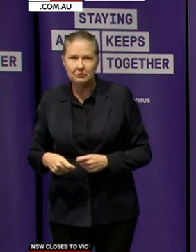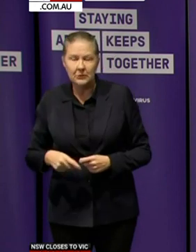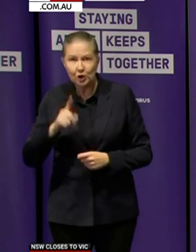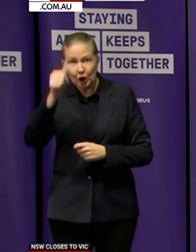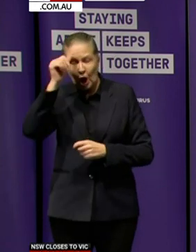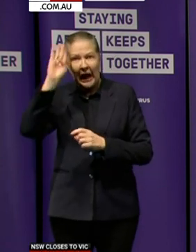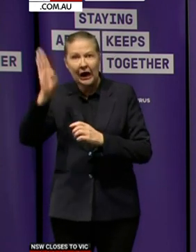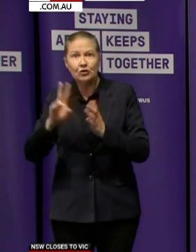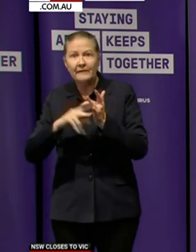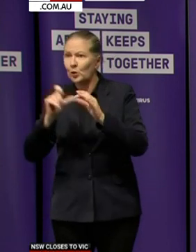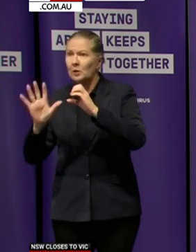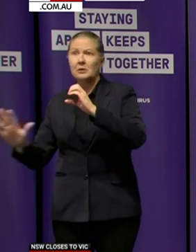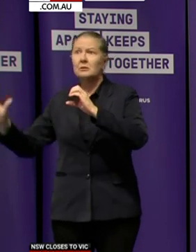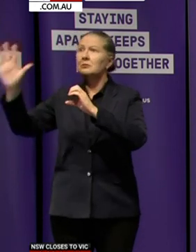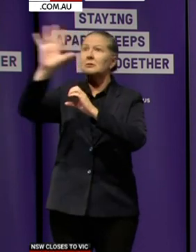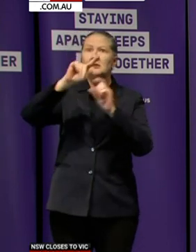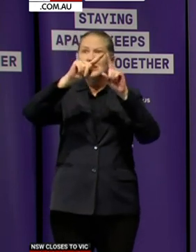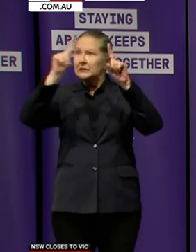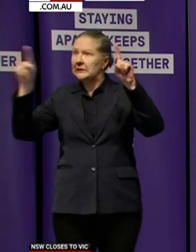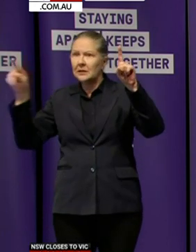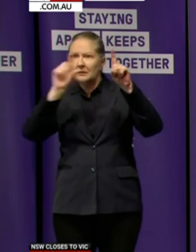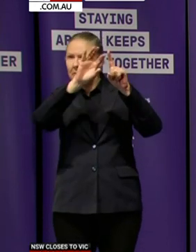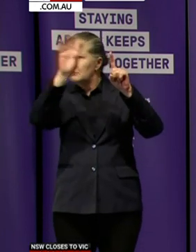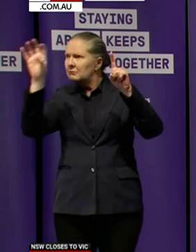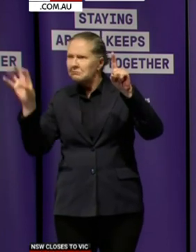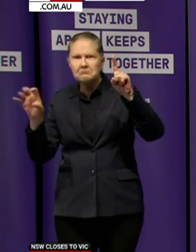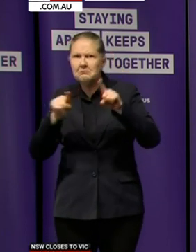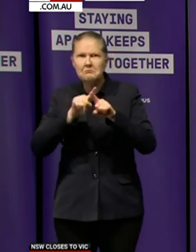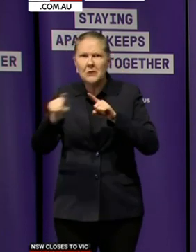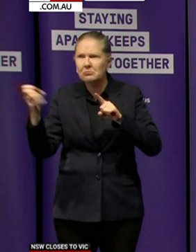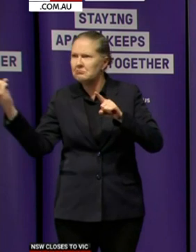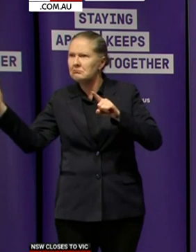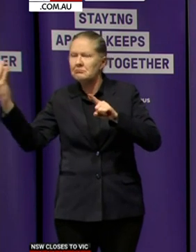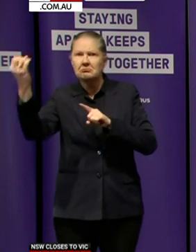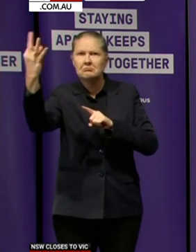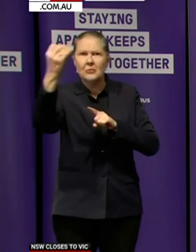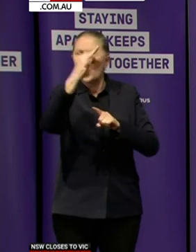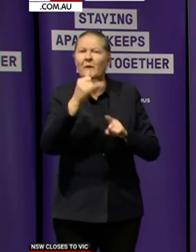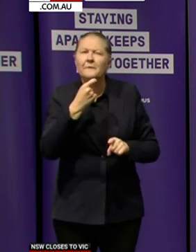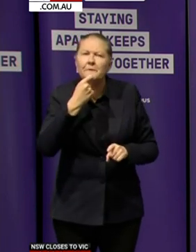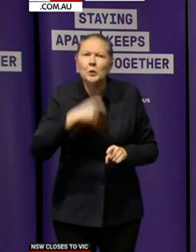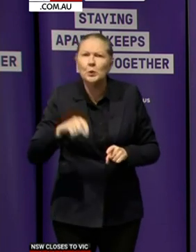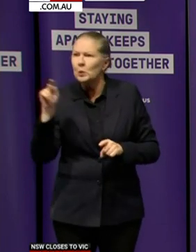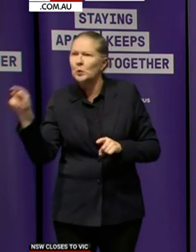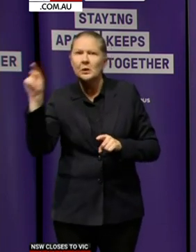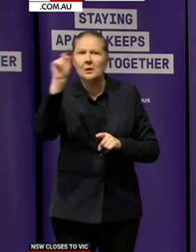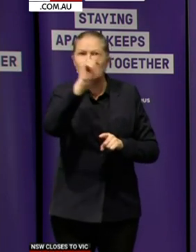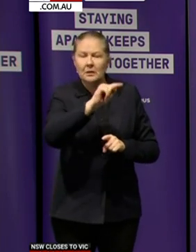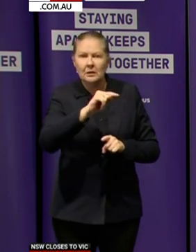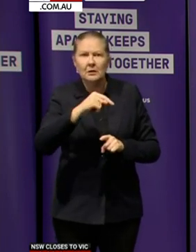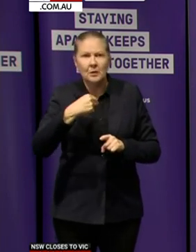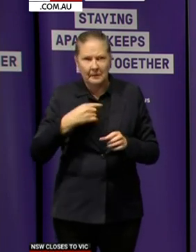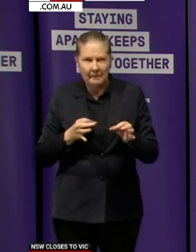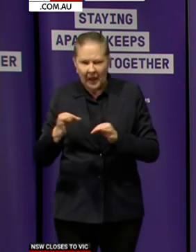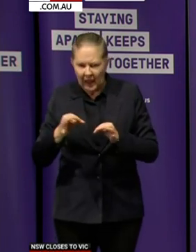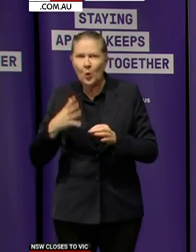cases, and vast parts of regional Victoria have no cases. This is designed to keep it that way. And I hope very soon to be able to